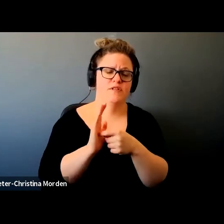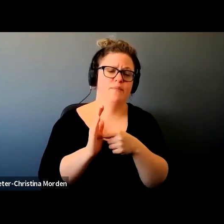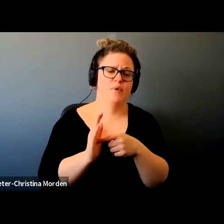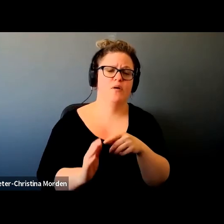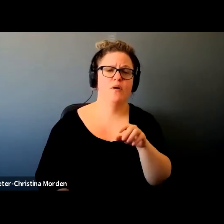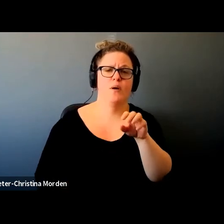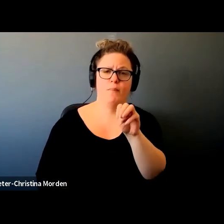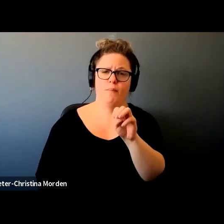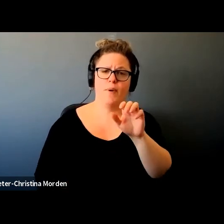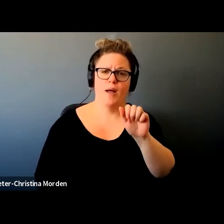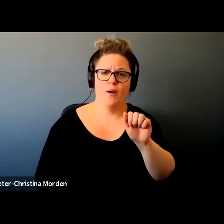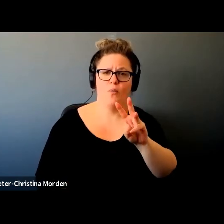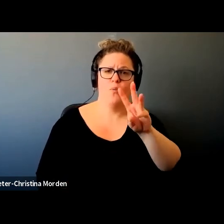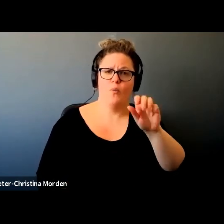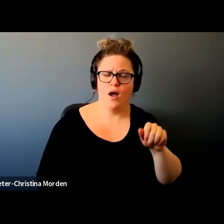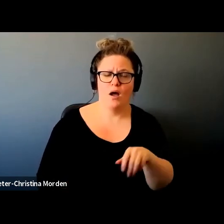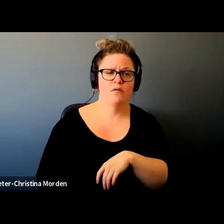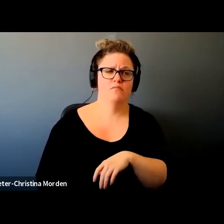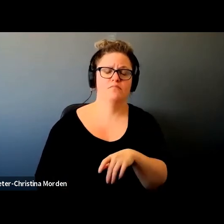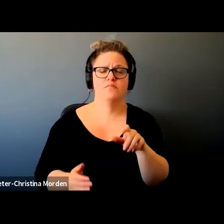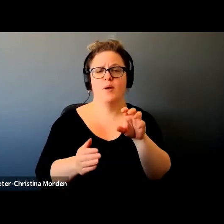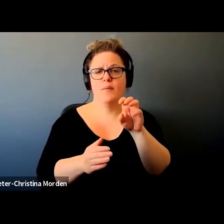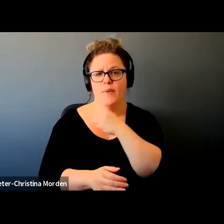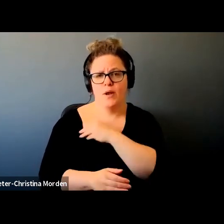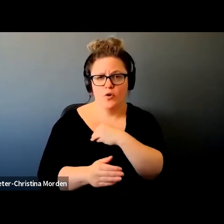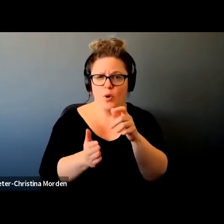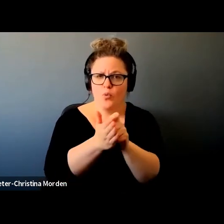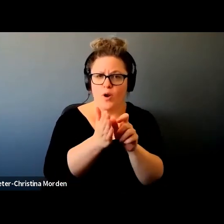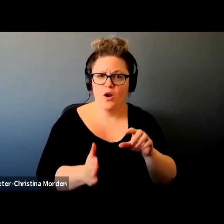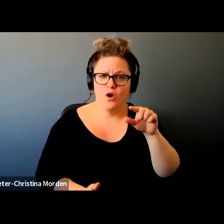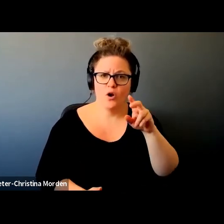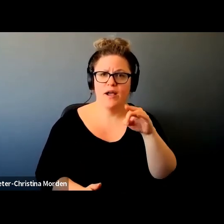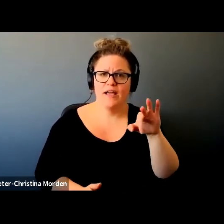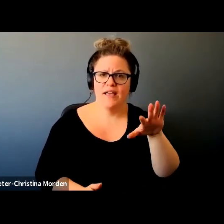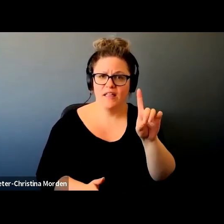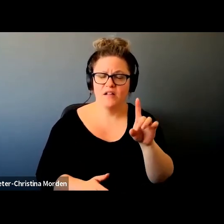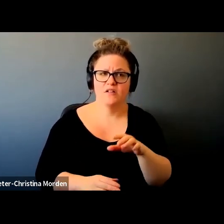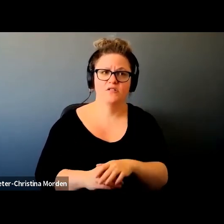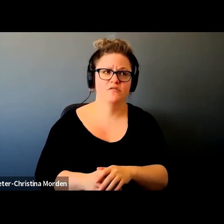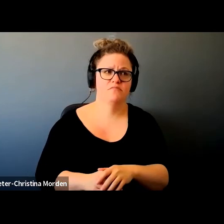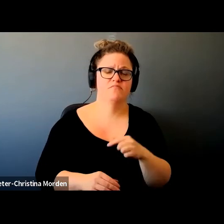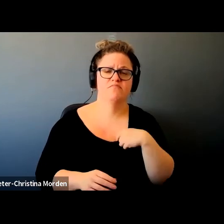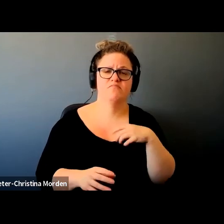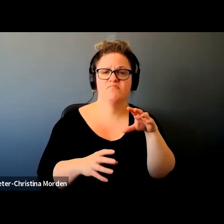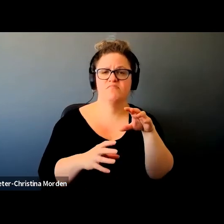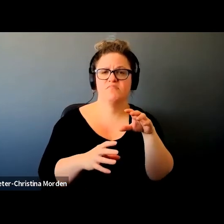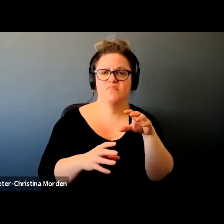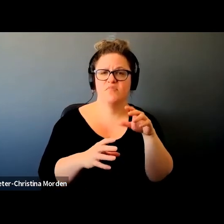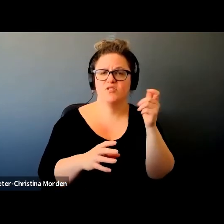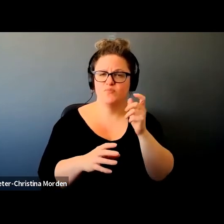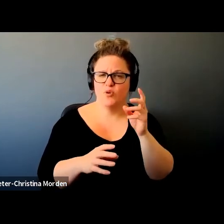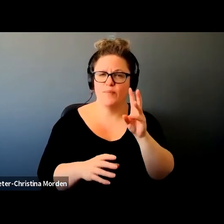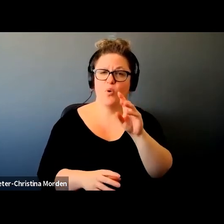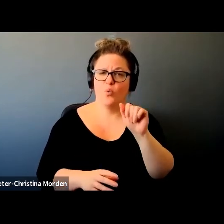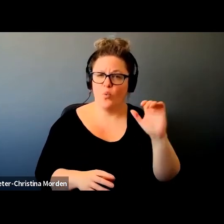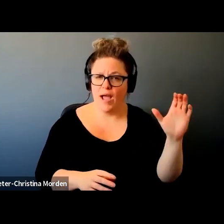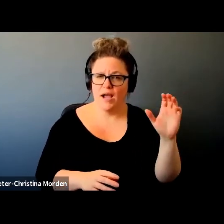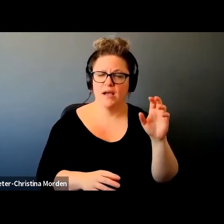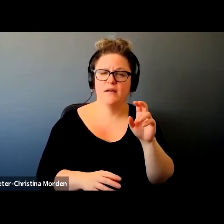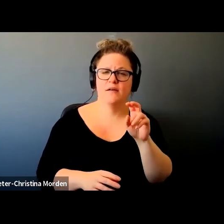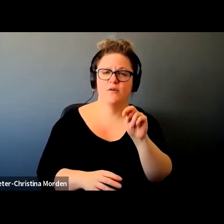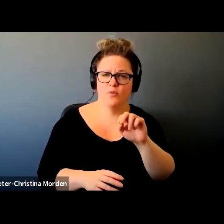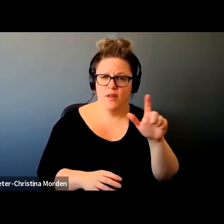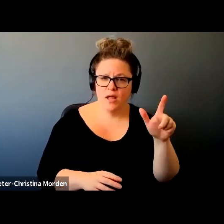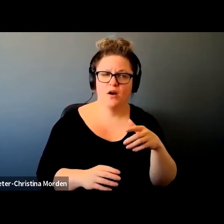Women as Art, MAWA, and the Manitoba Writers Guild. I subscribe to the WAC newsletter. I have the